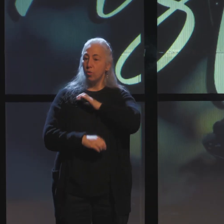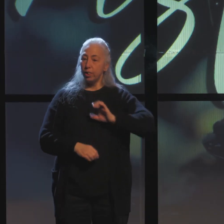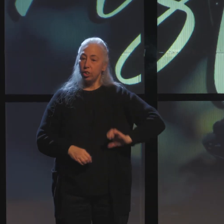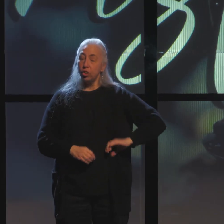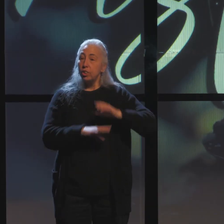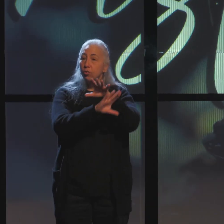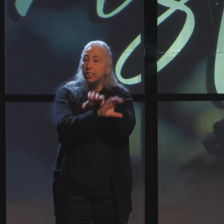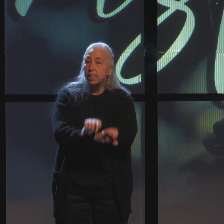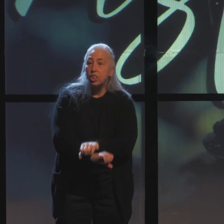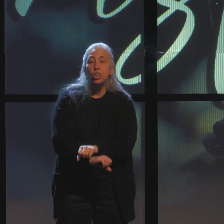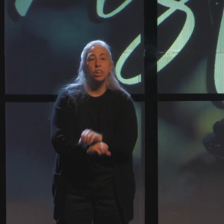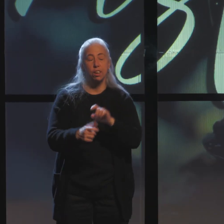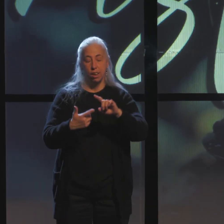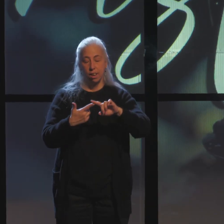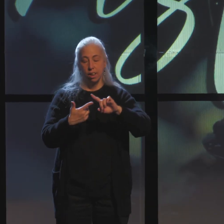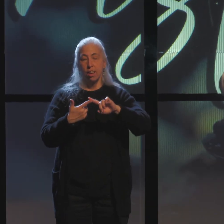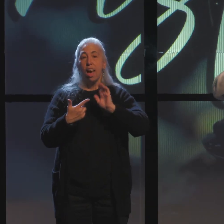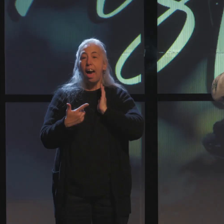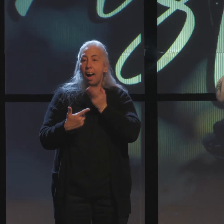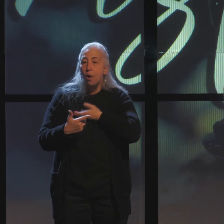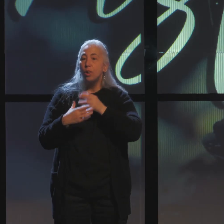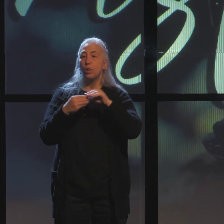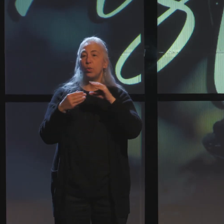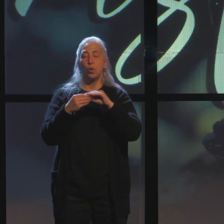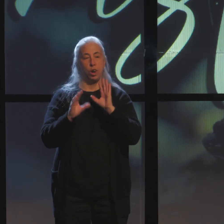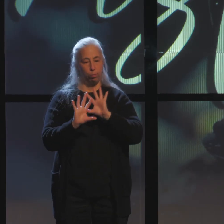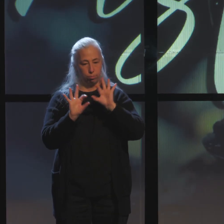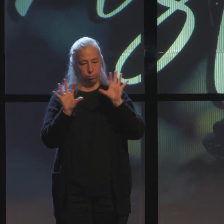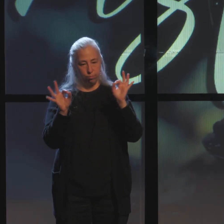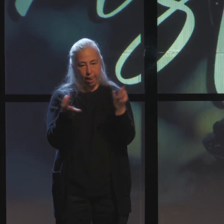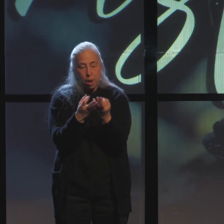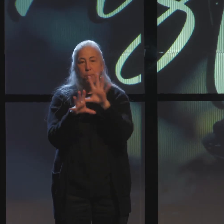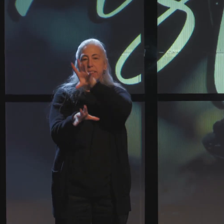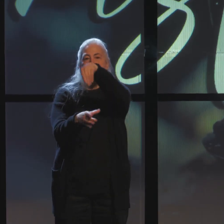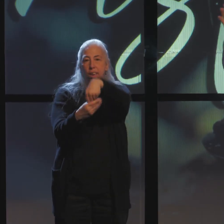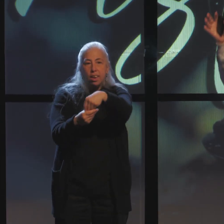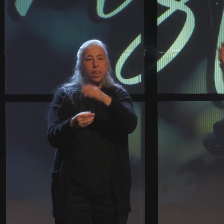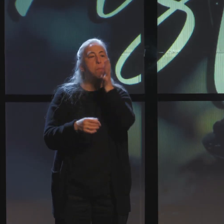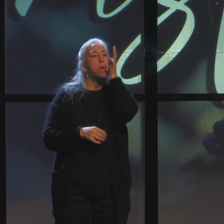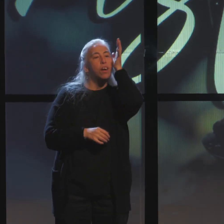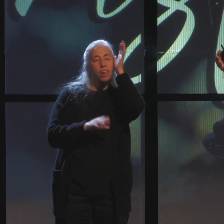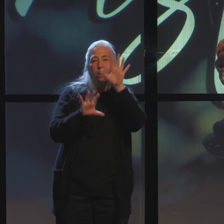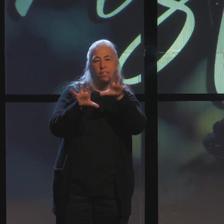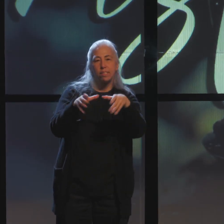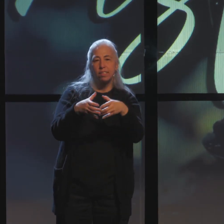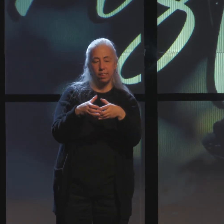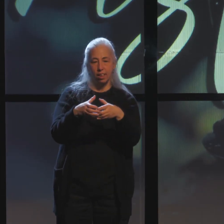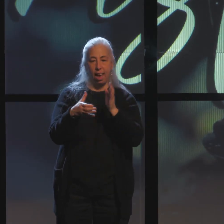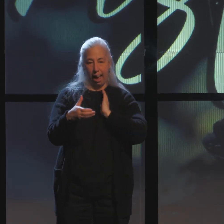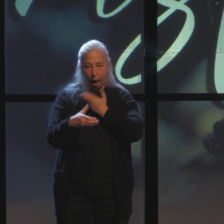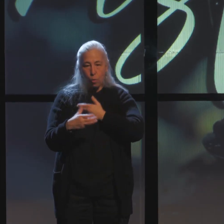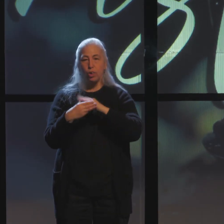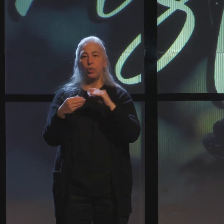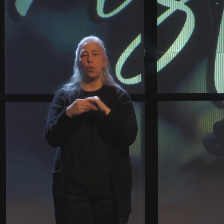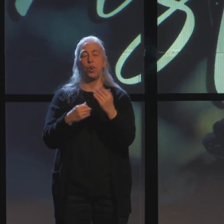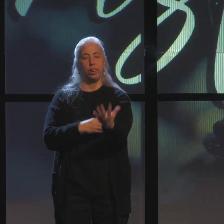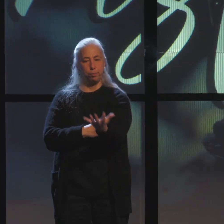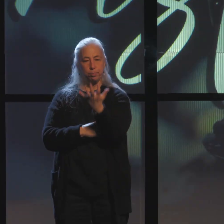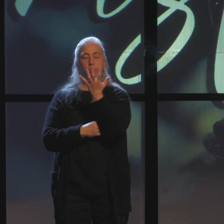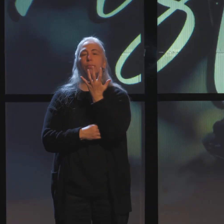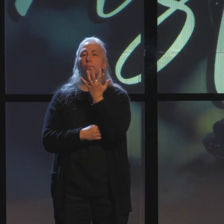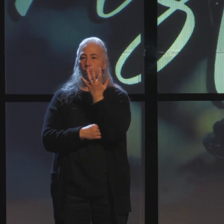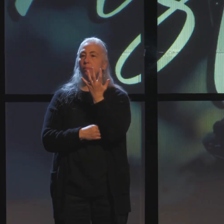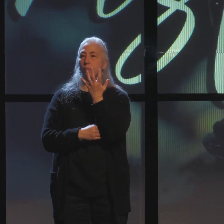means to be a person who has a family, a person who is a parent. Whatever those stories are, we bring that with us with all the hope that